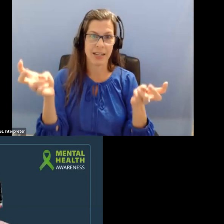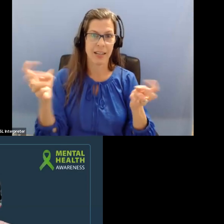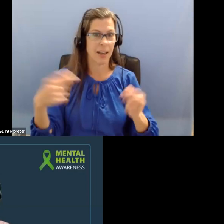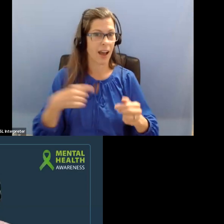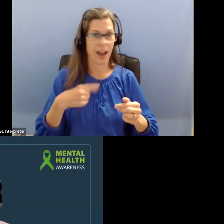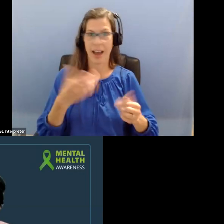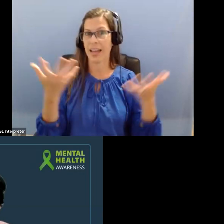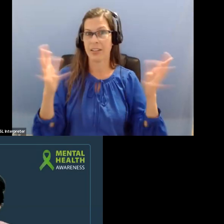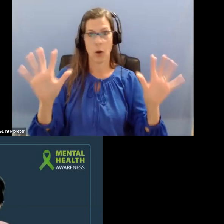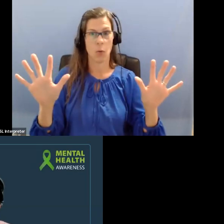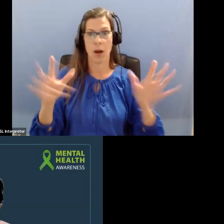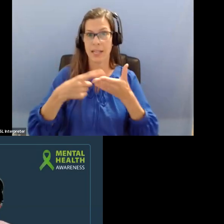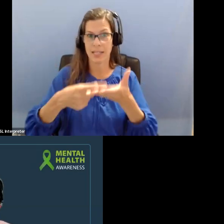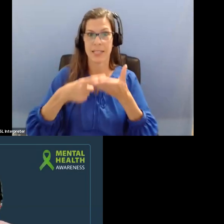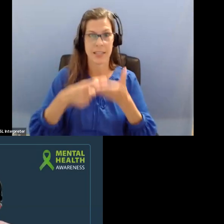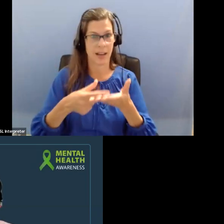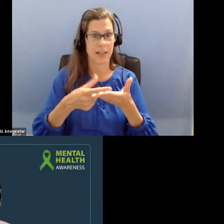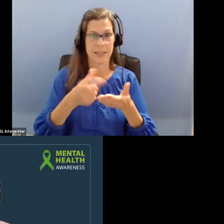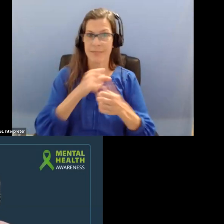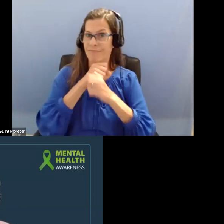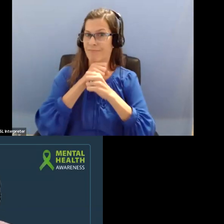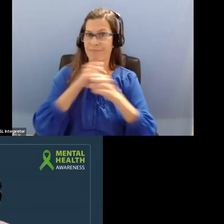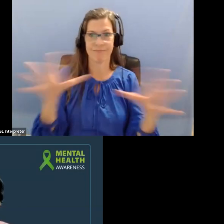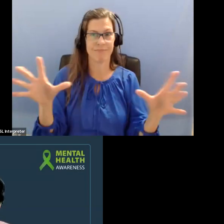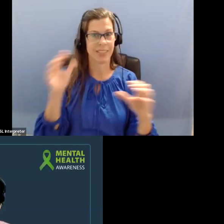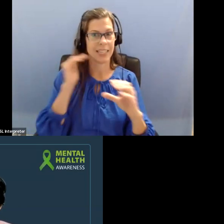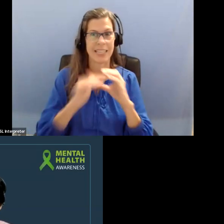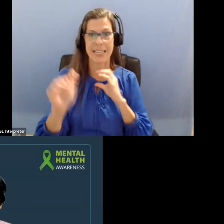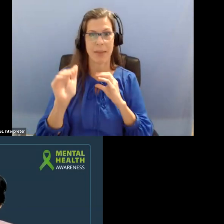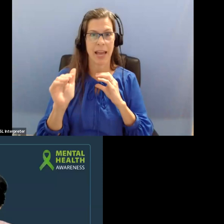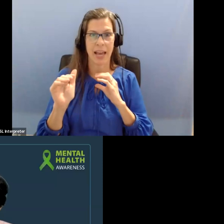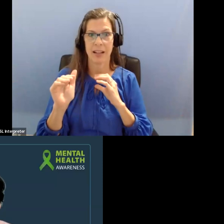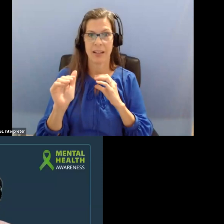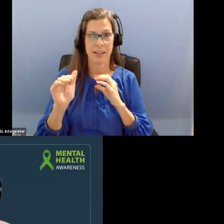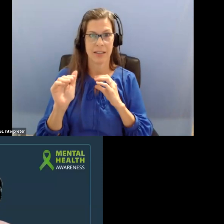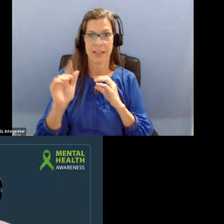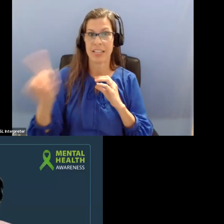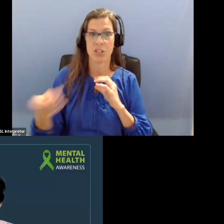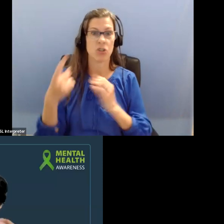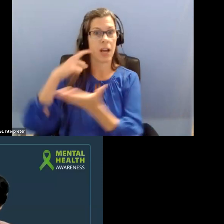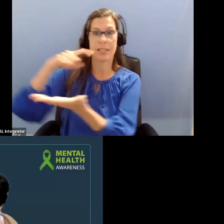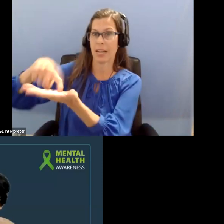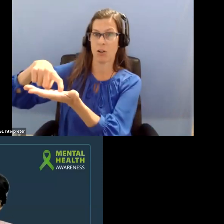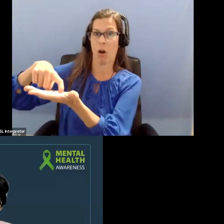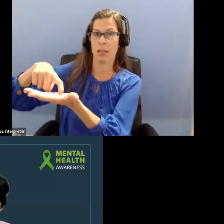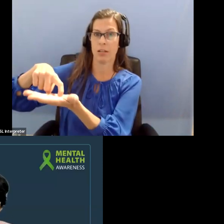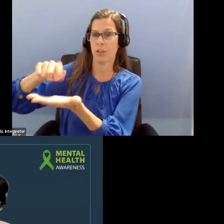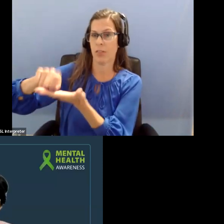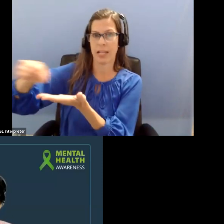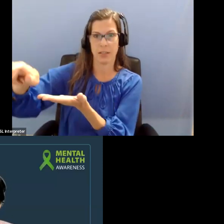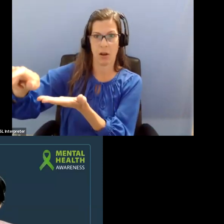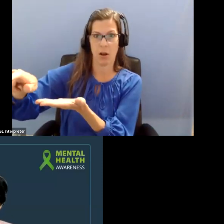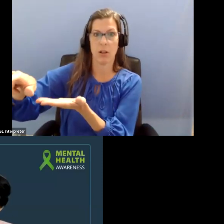about anything in depth on email. It's just merely an acknowledgement of this email has been